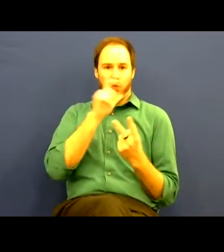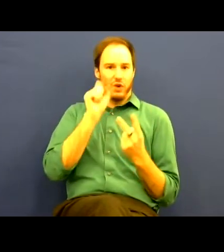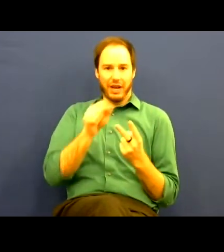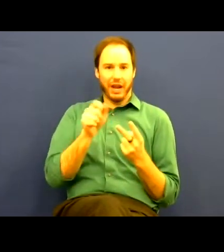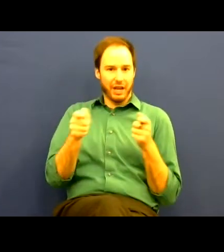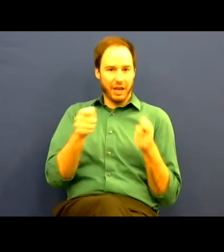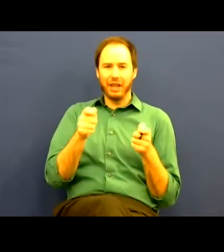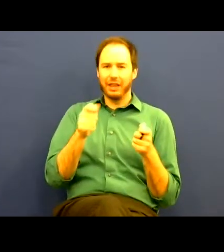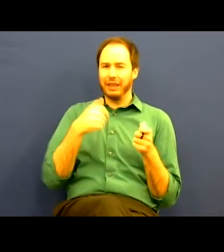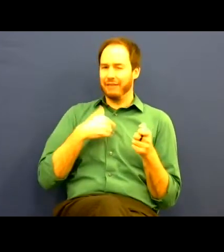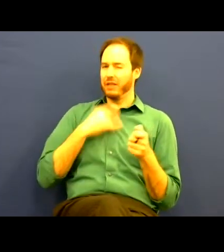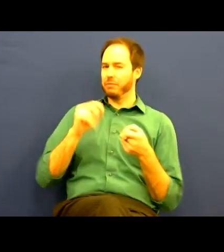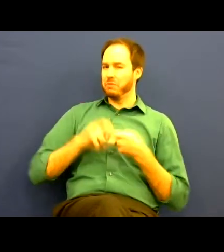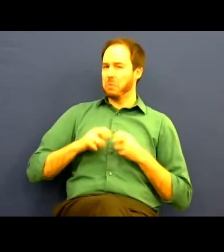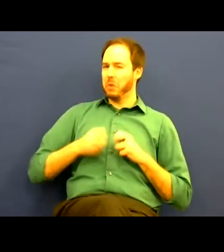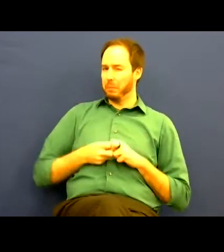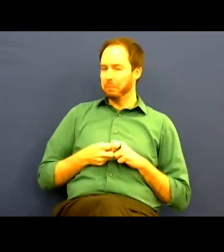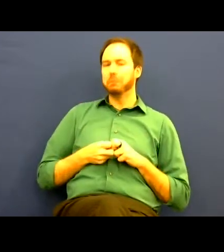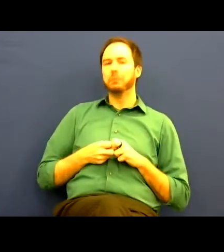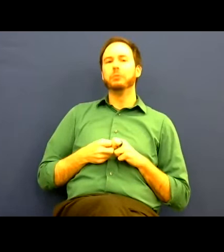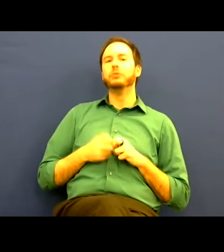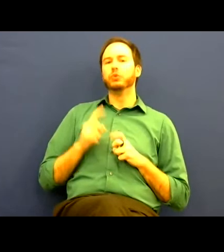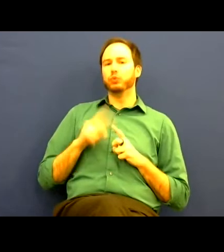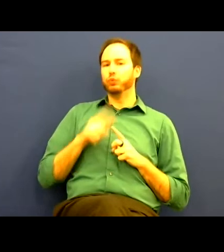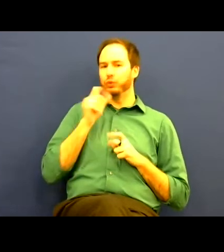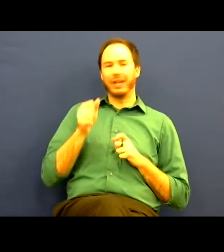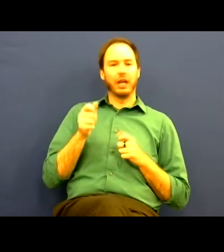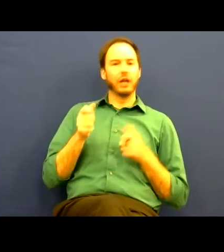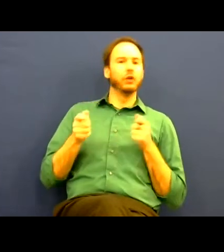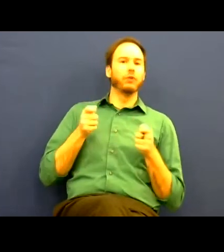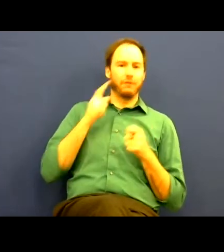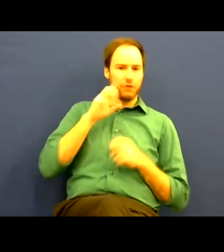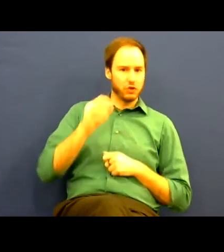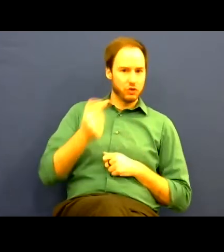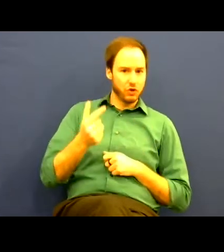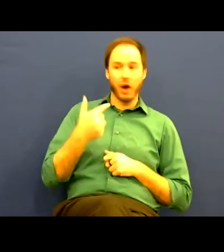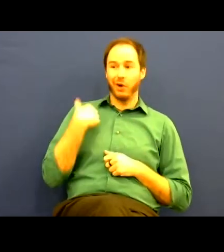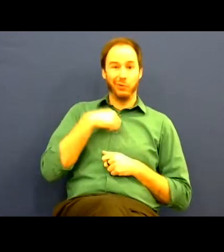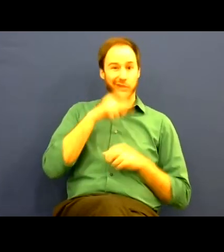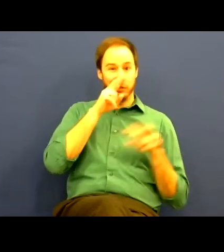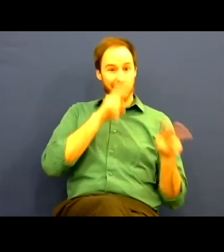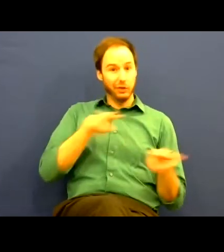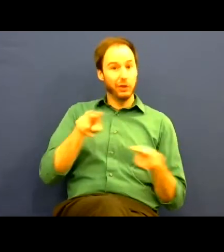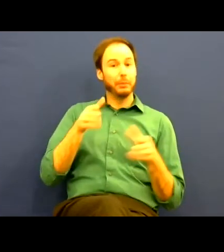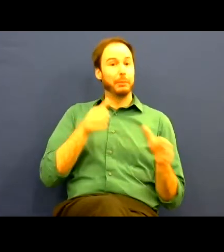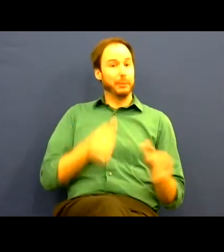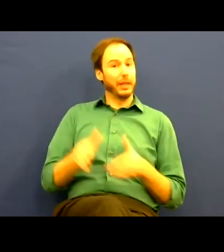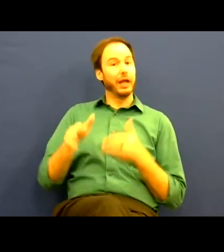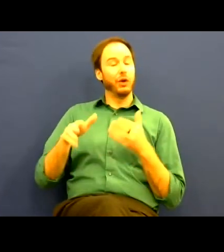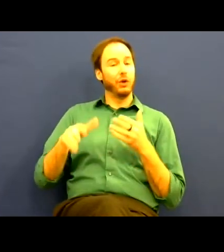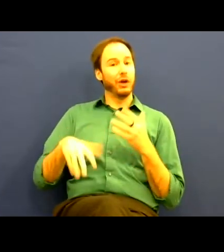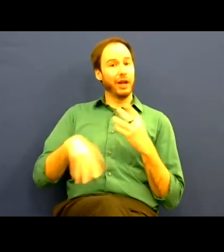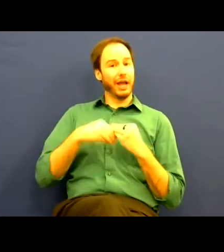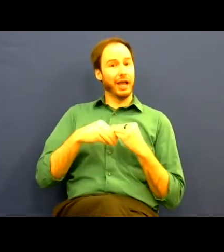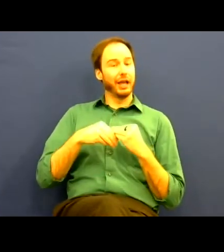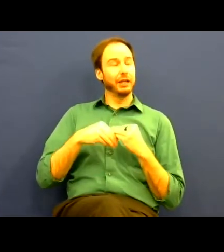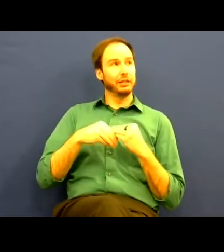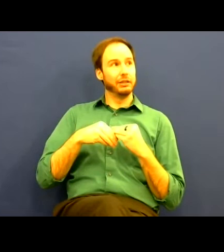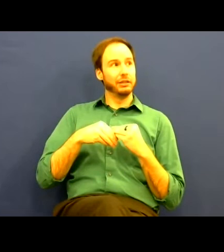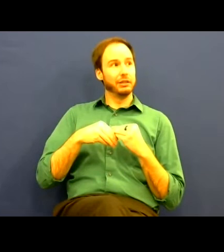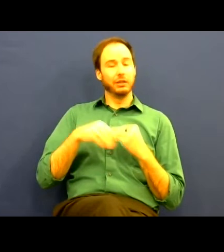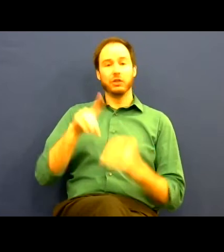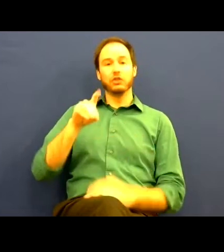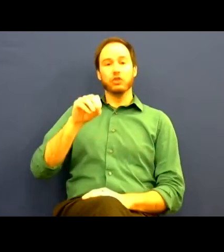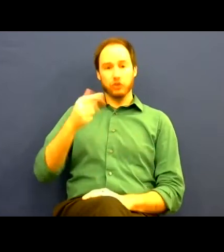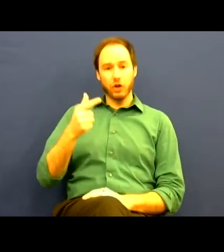That's problematic because we're looking at adding a